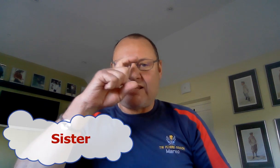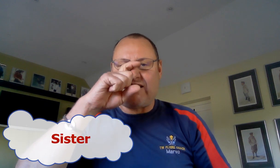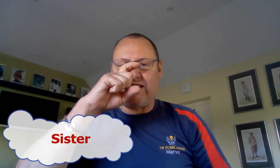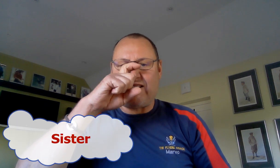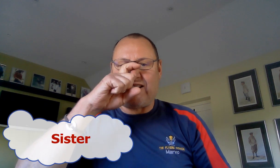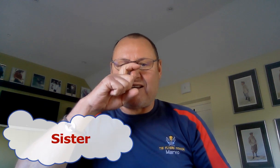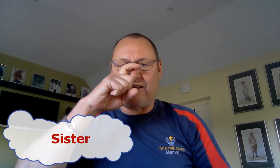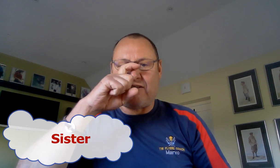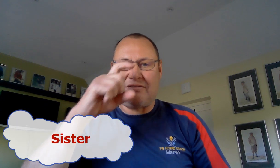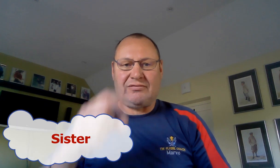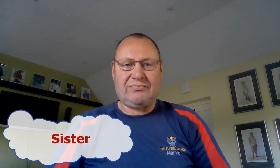Sister.